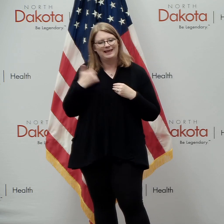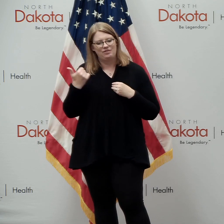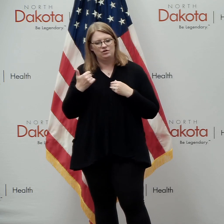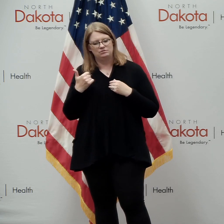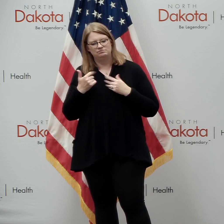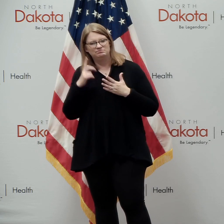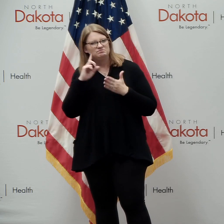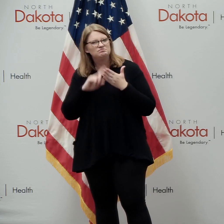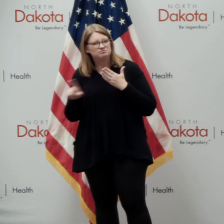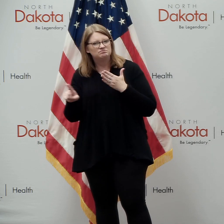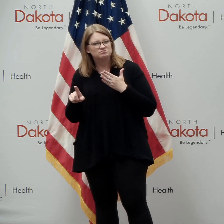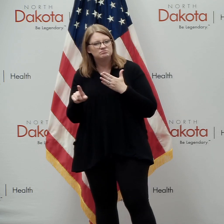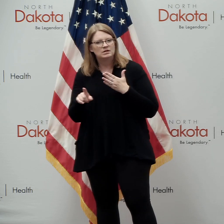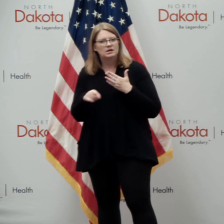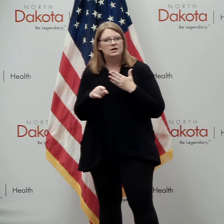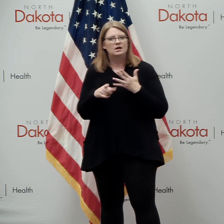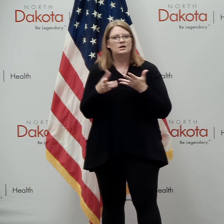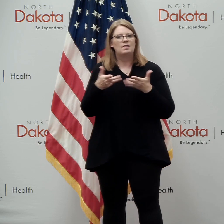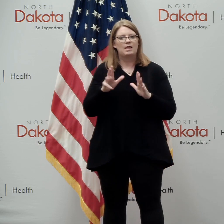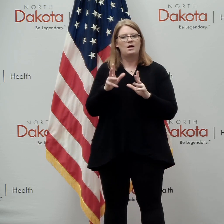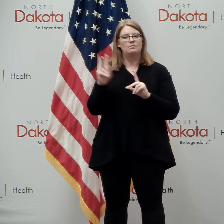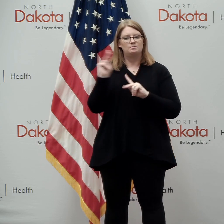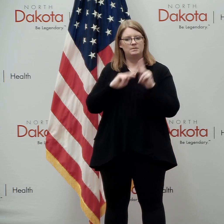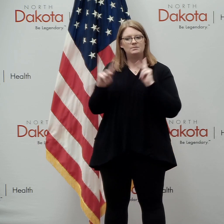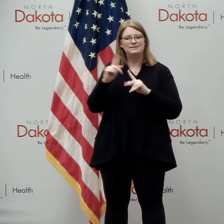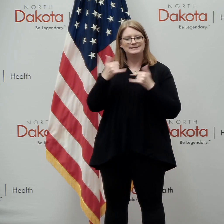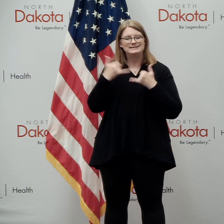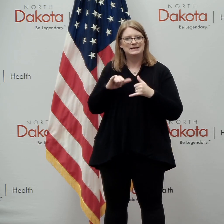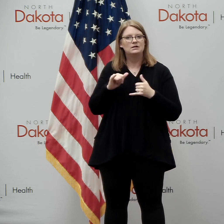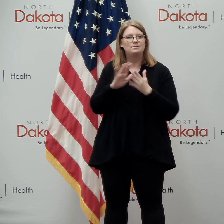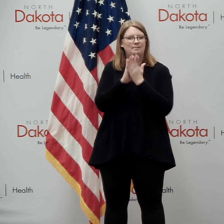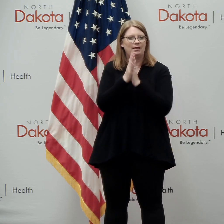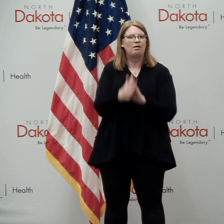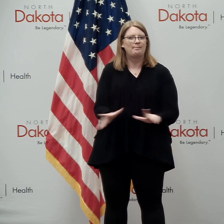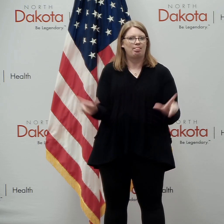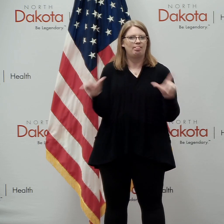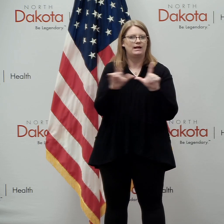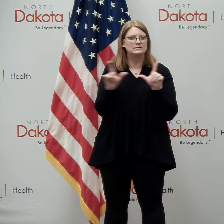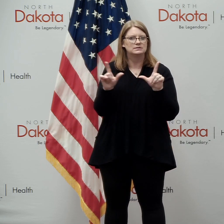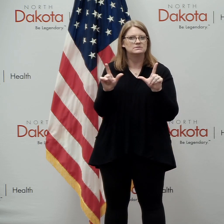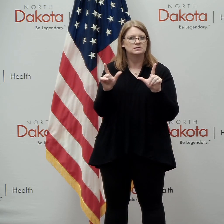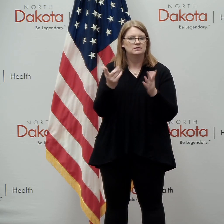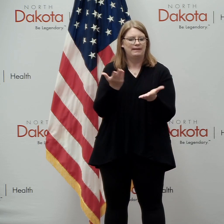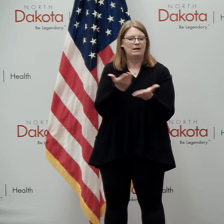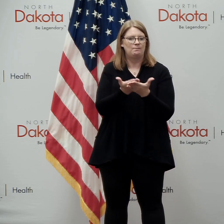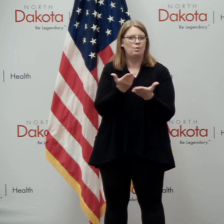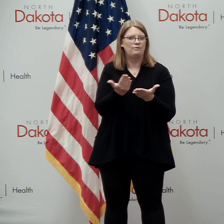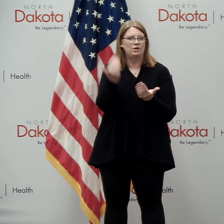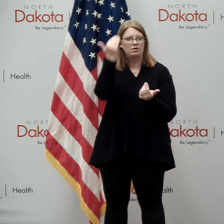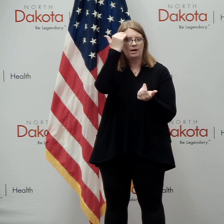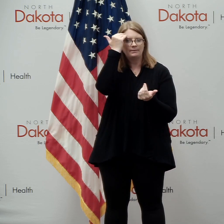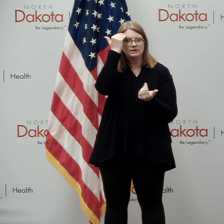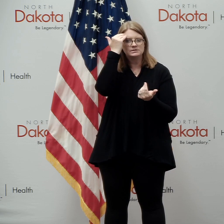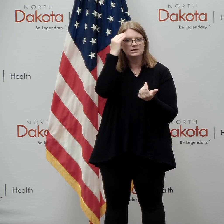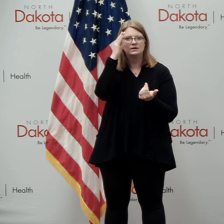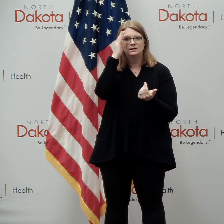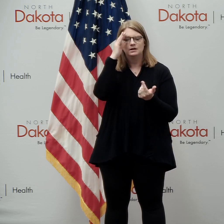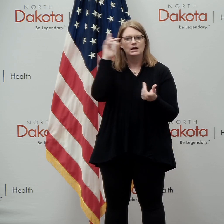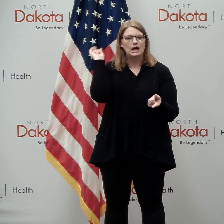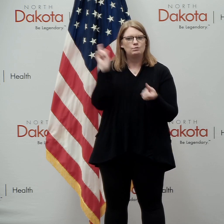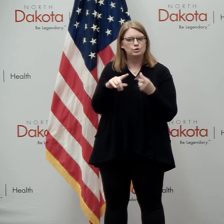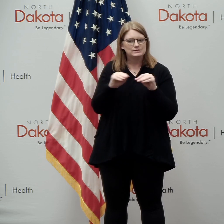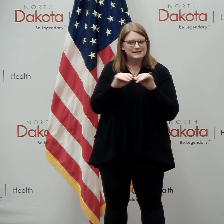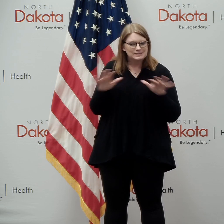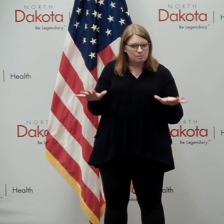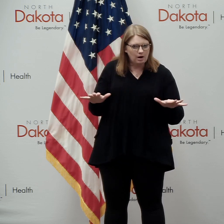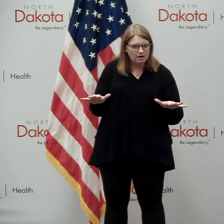The change will allow applicants to still be able to become licensed by demonstrating their competency for licensure and reducing the risk of spread to themselves